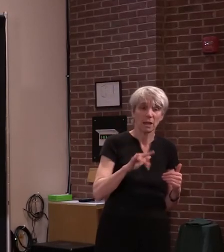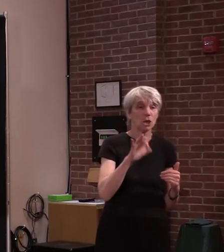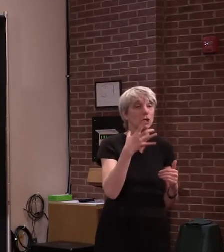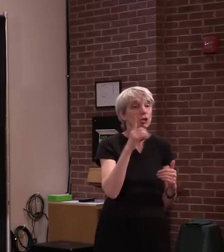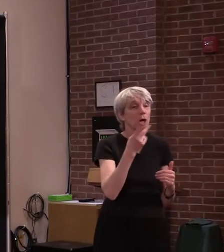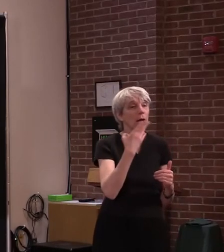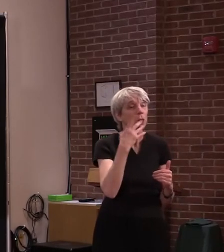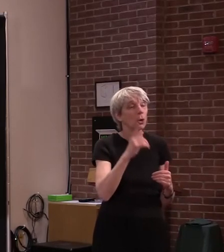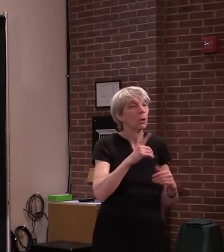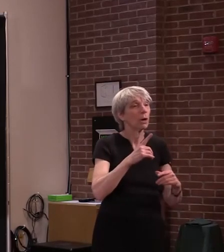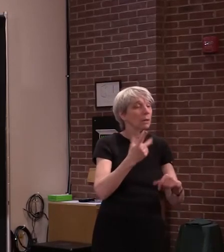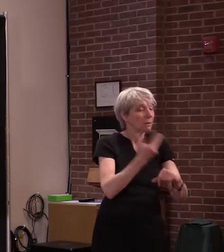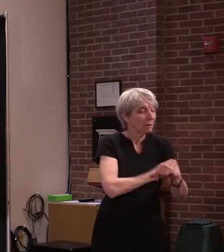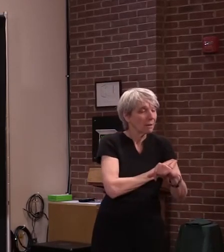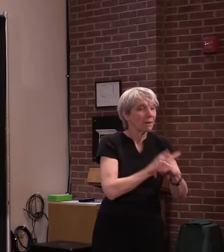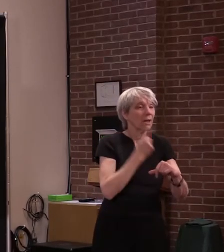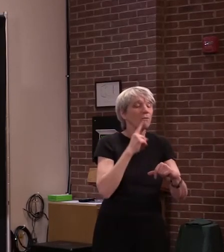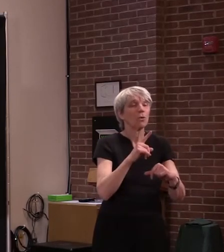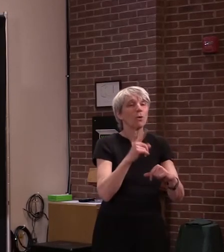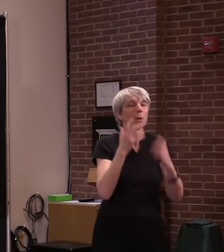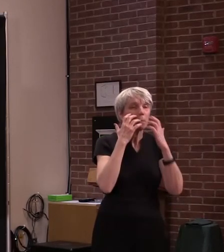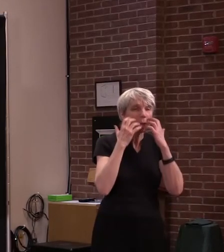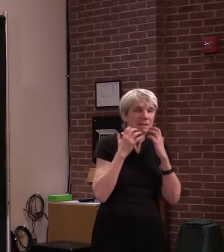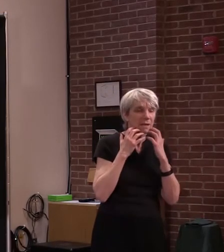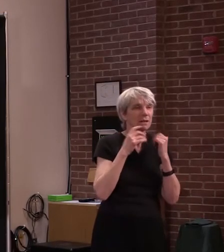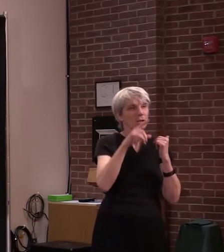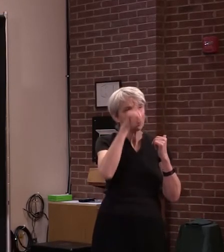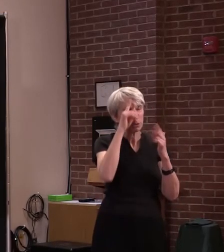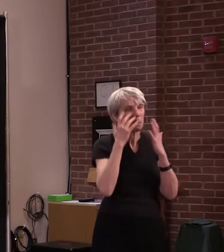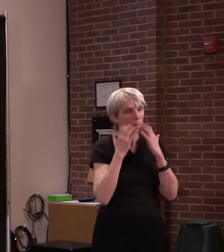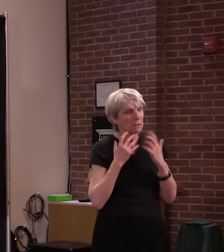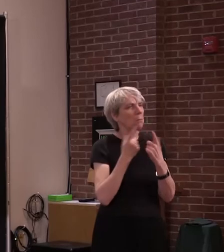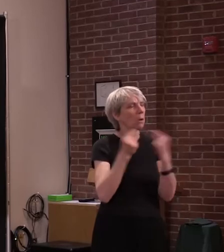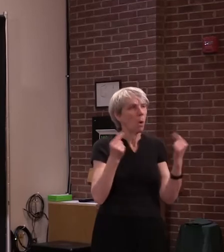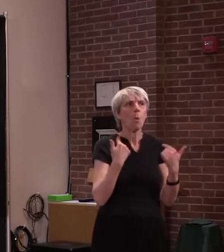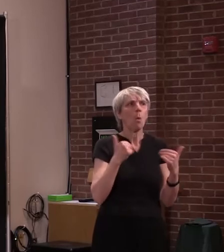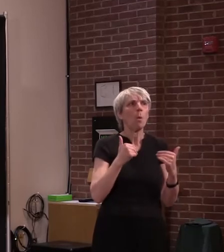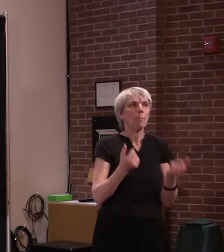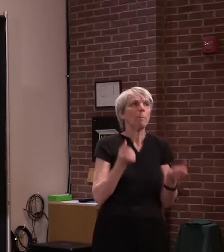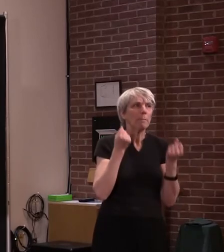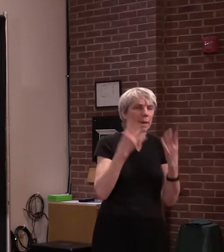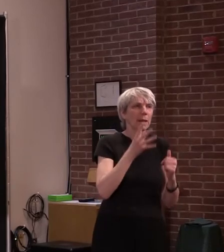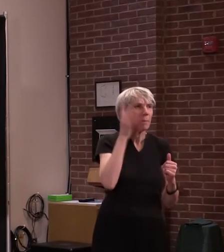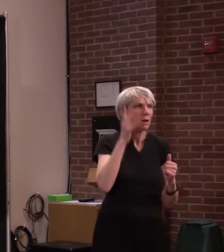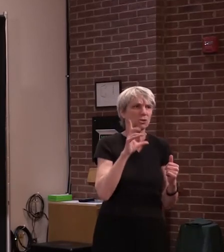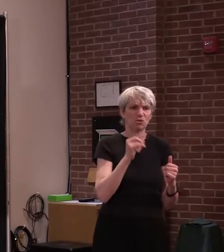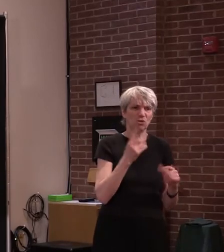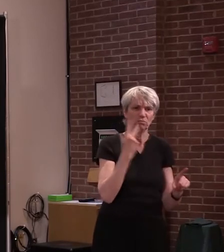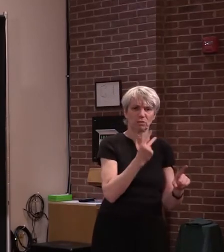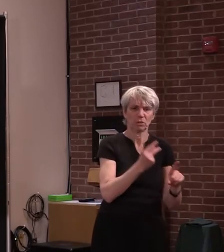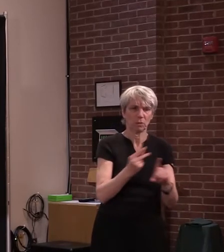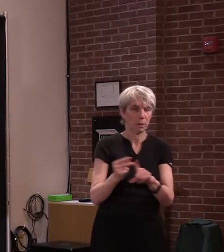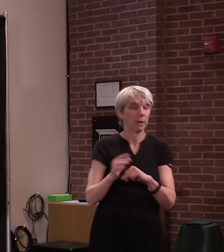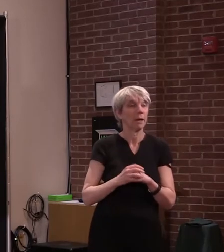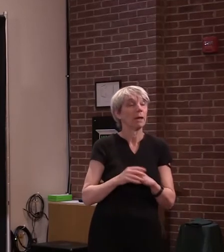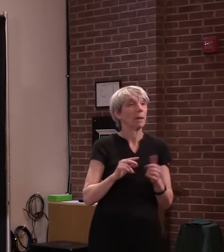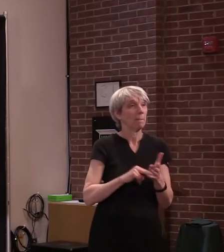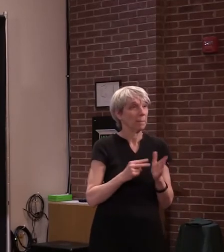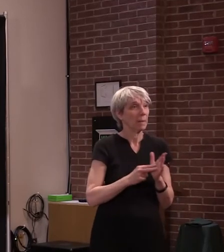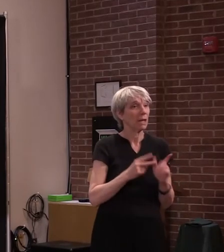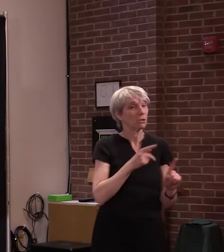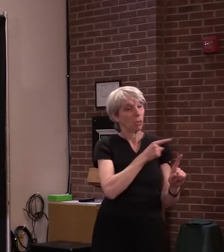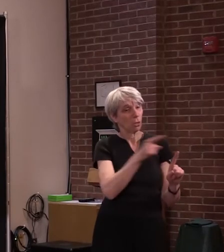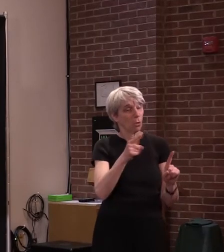childhood immunizations, which means that there are definitely parents who are vaccinating their children with other